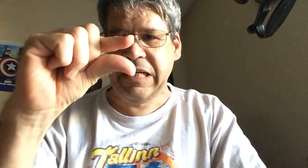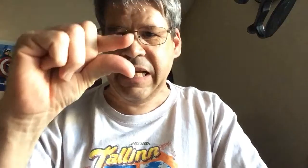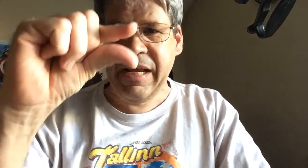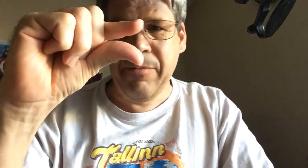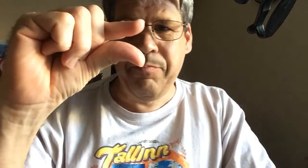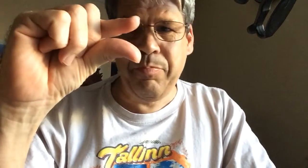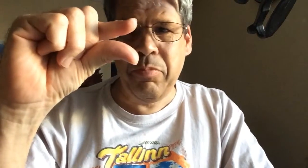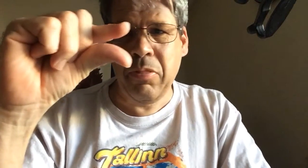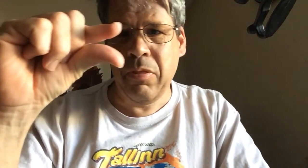G.